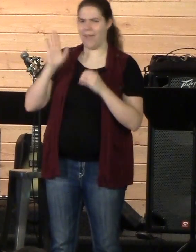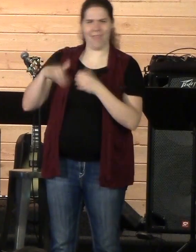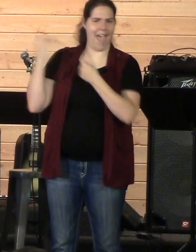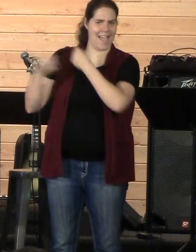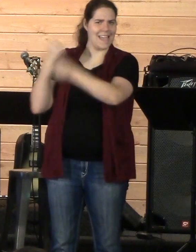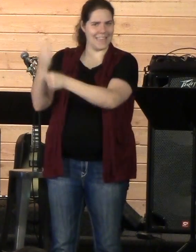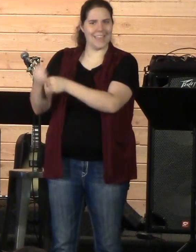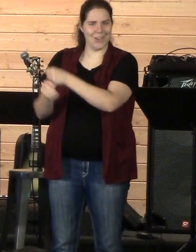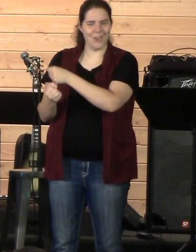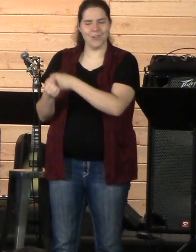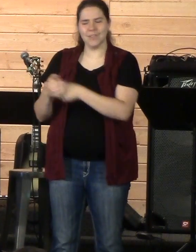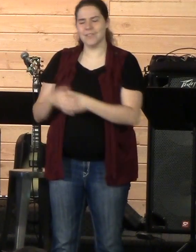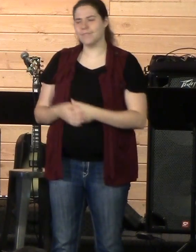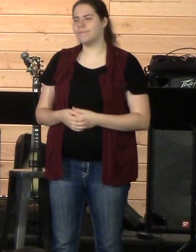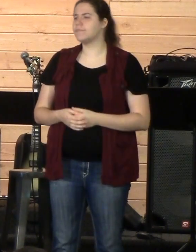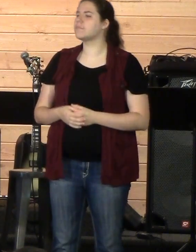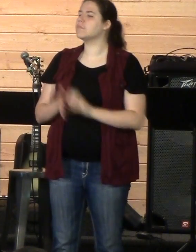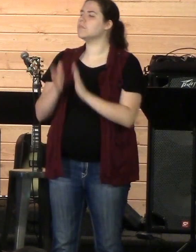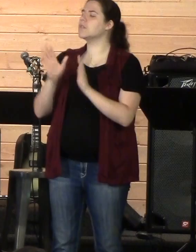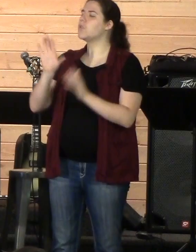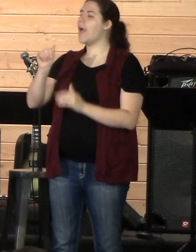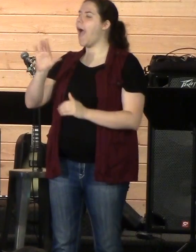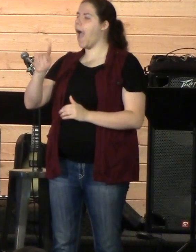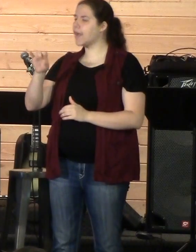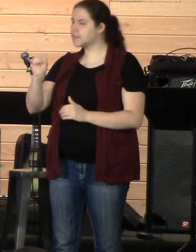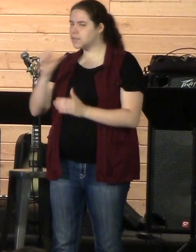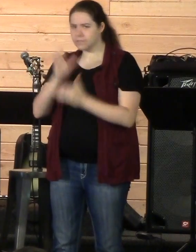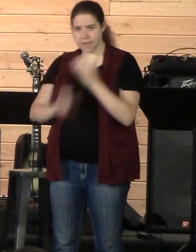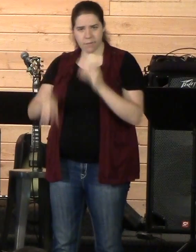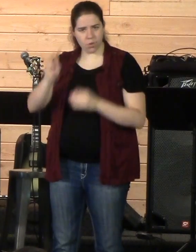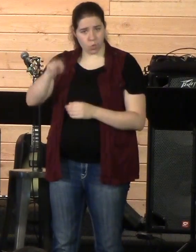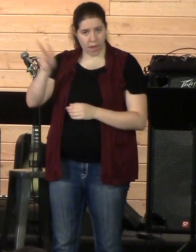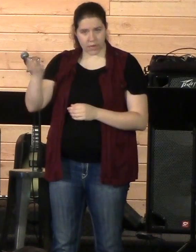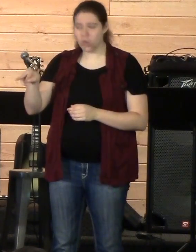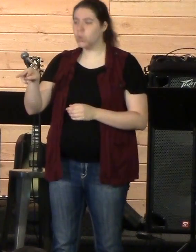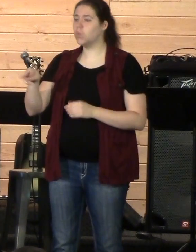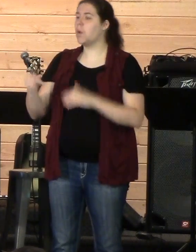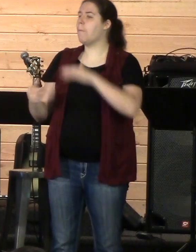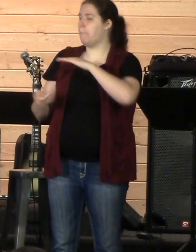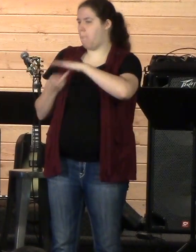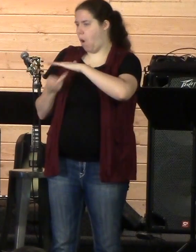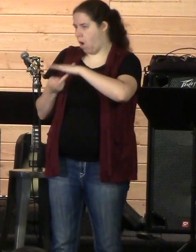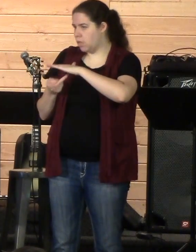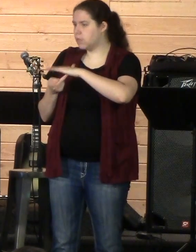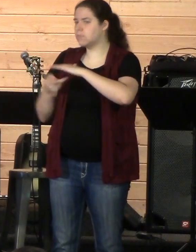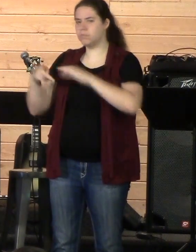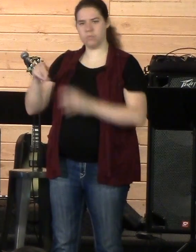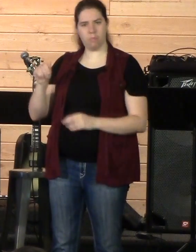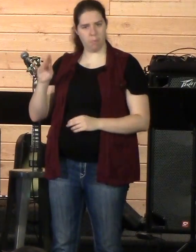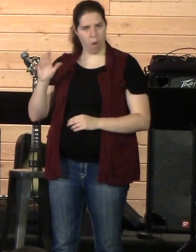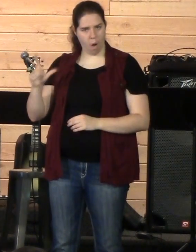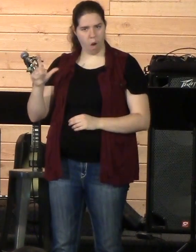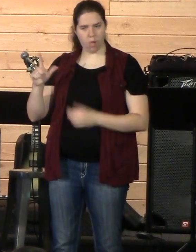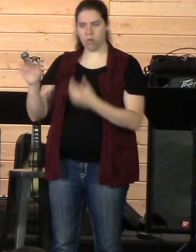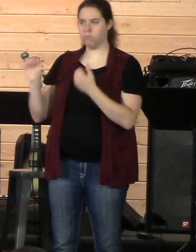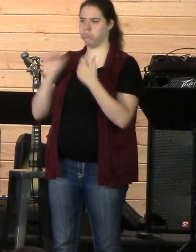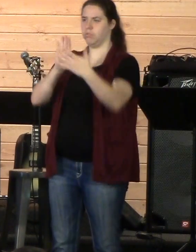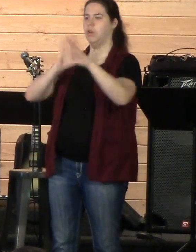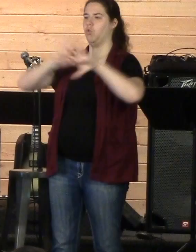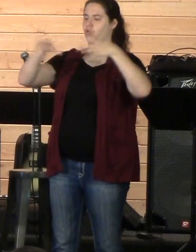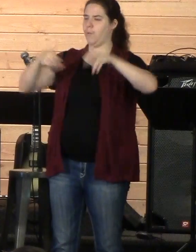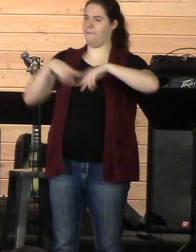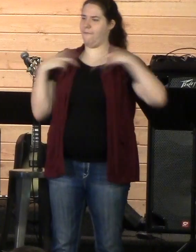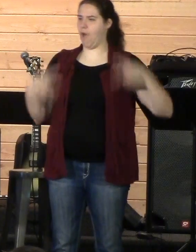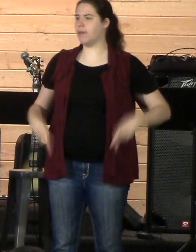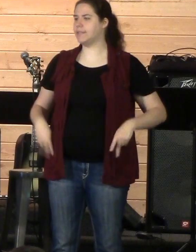in Acts chapter 22 ran into a mob of Pharisees, people who were